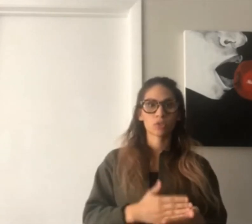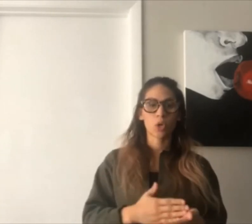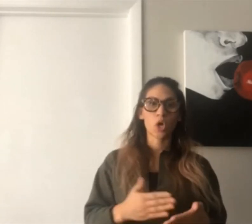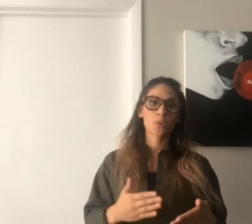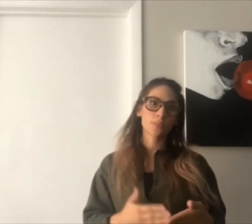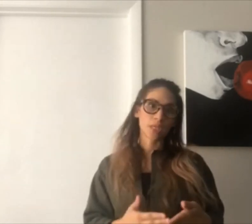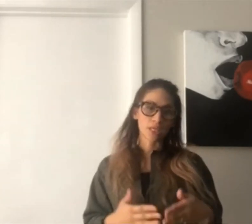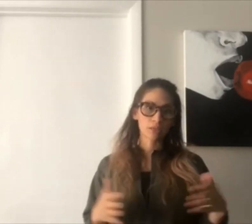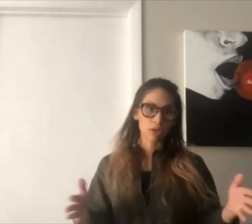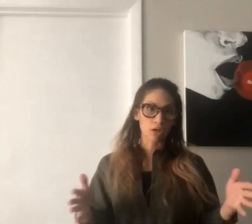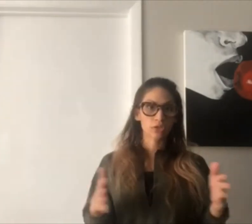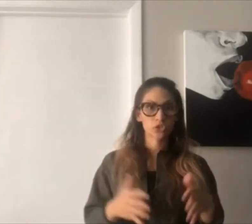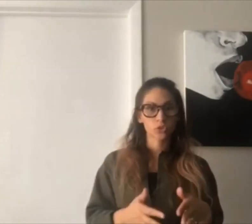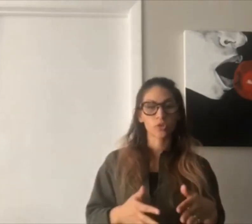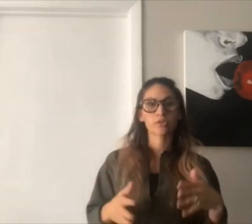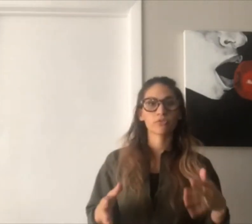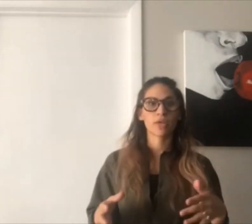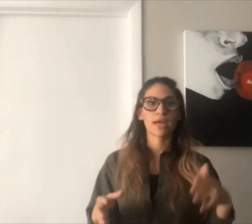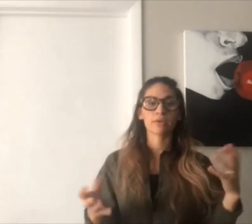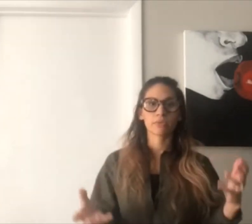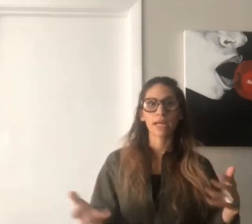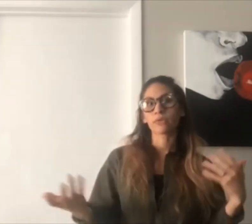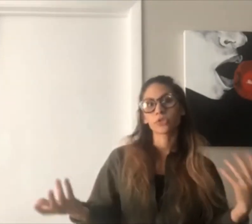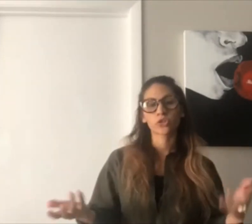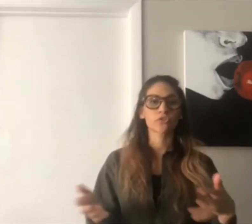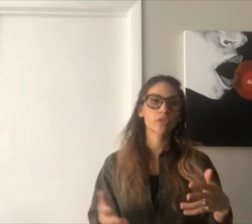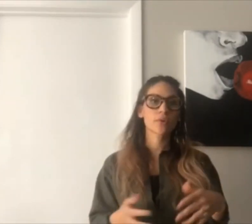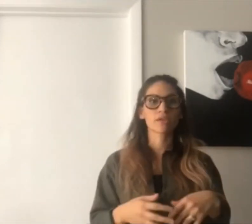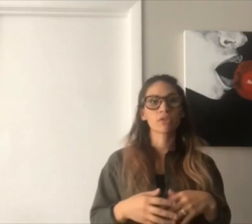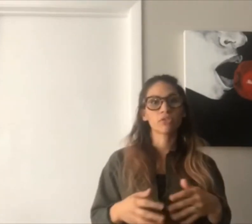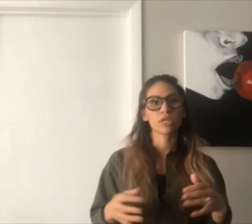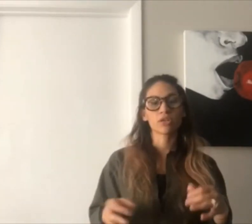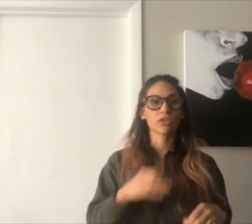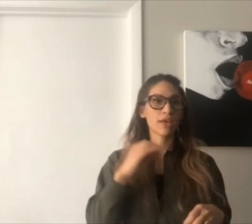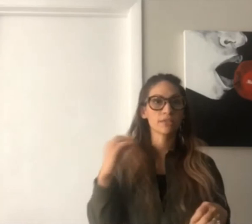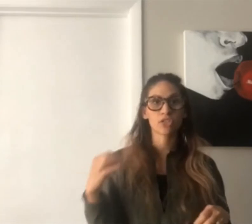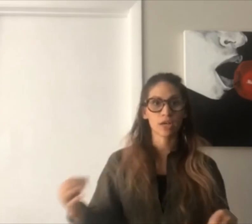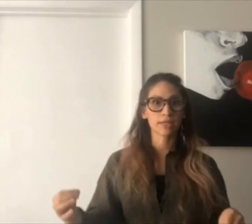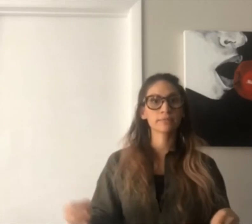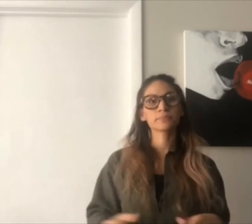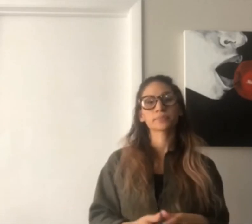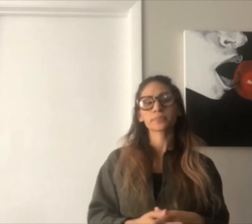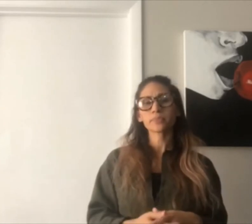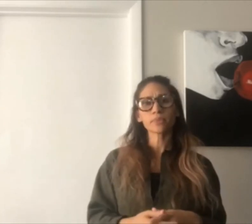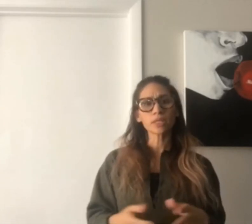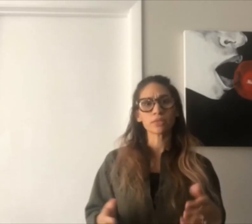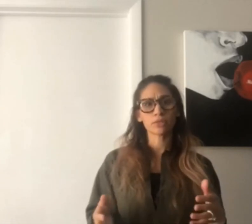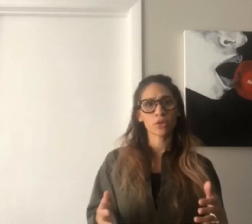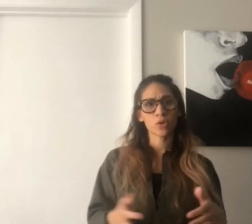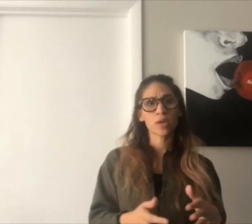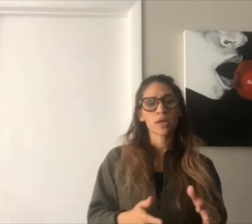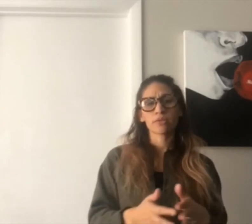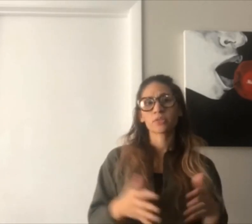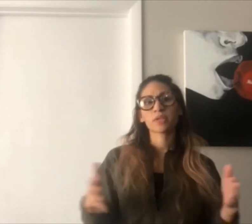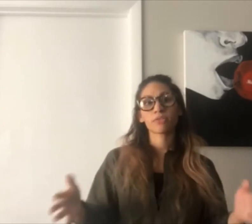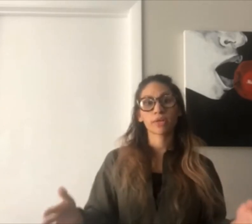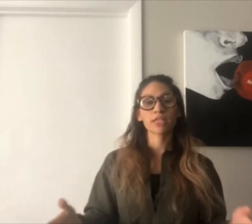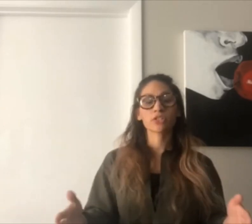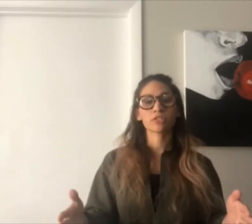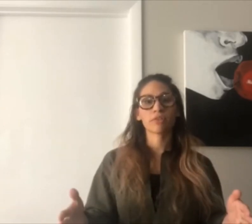small, big, long, short, fat, round, curvy, wavy, thick, thin, dotted. So there's many variations of